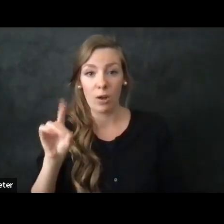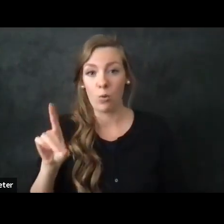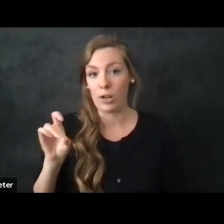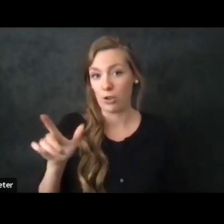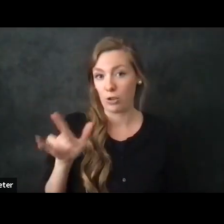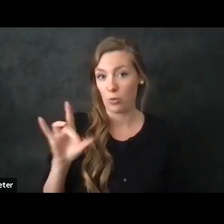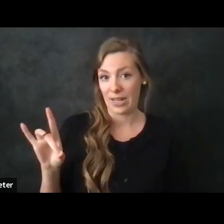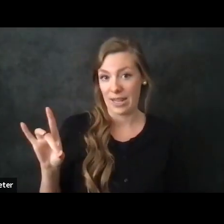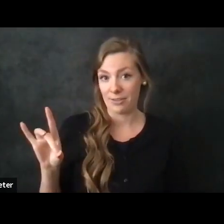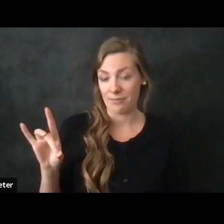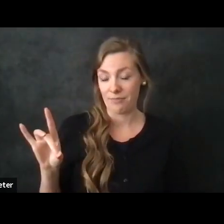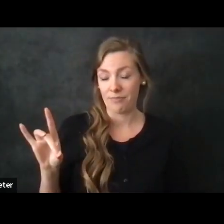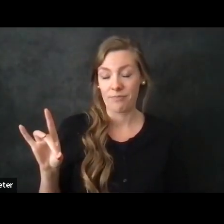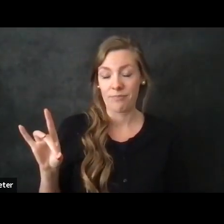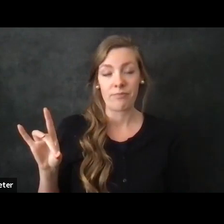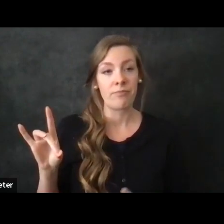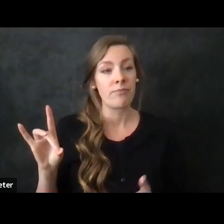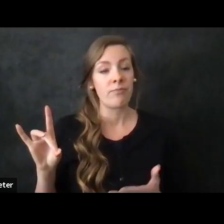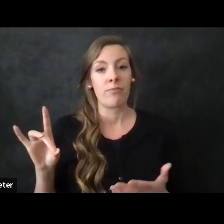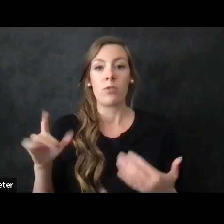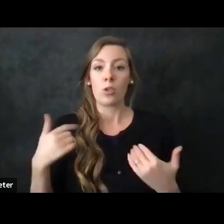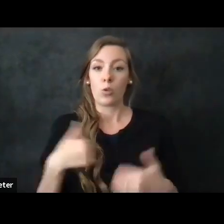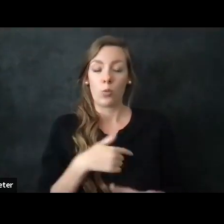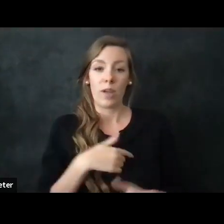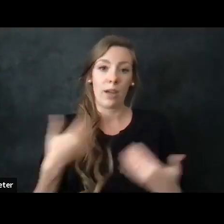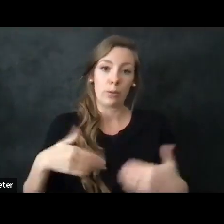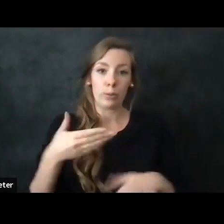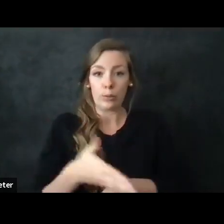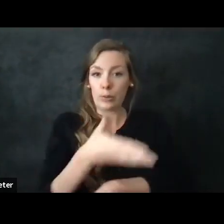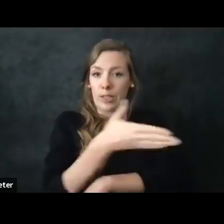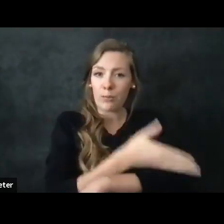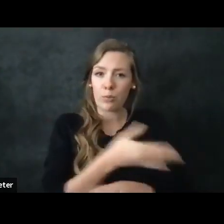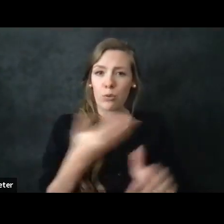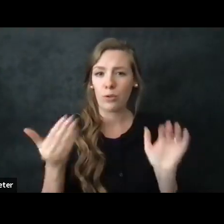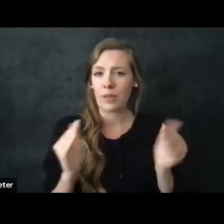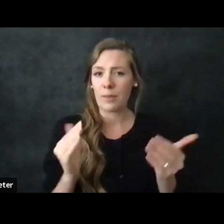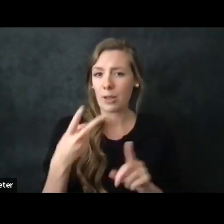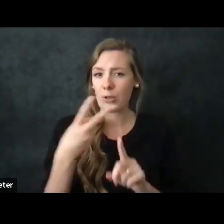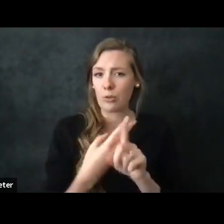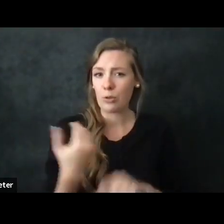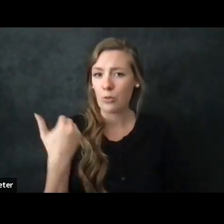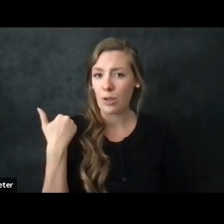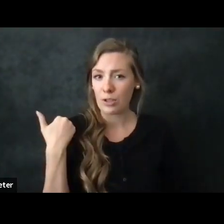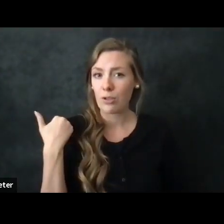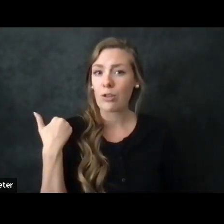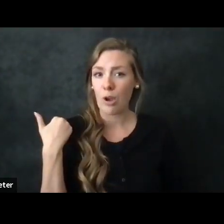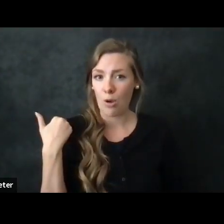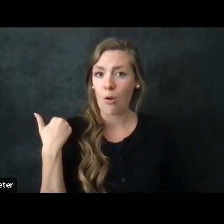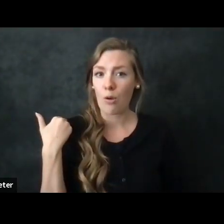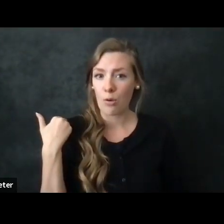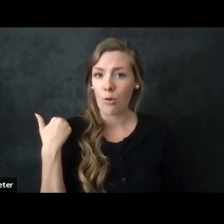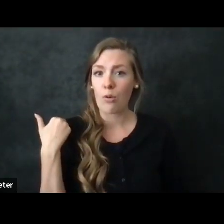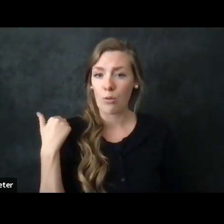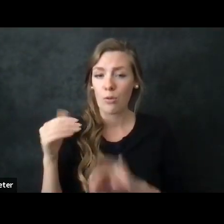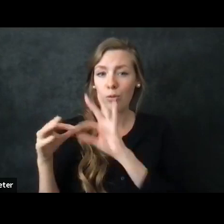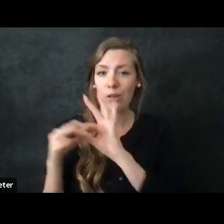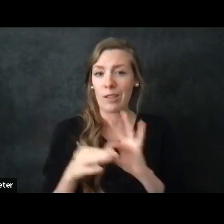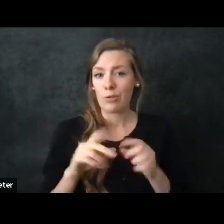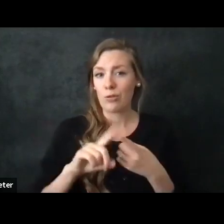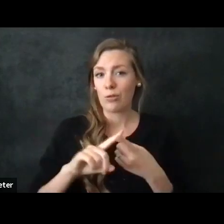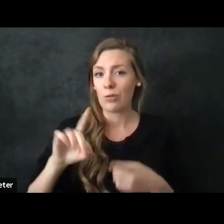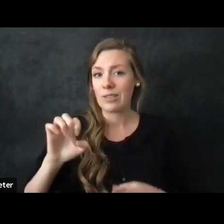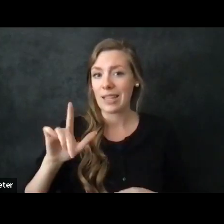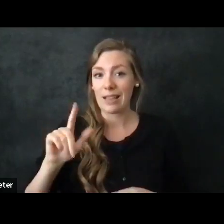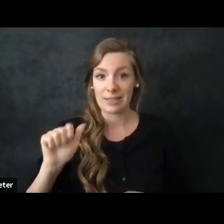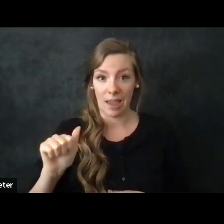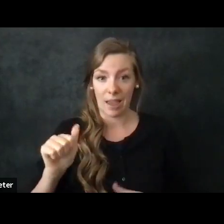128. That is to say that we have come a long way since 2 months ago when COVID cases in the state were surging due to the Delta variant. Thankfully,